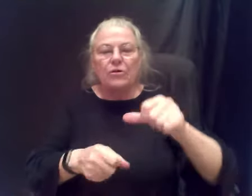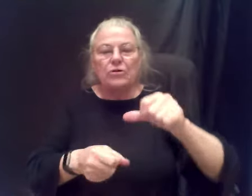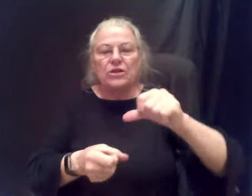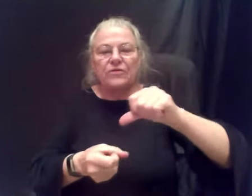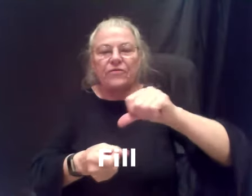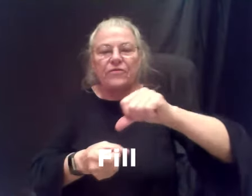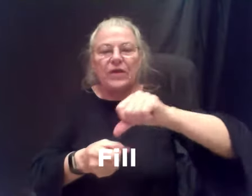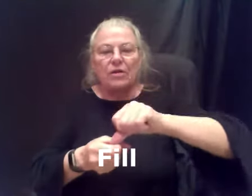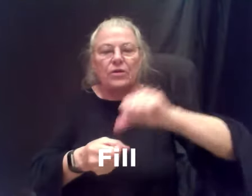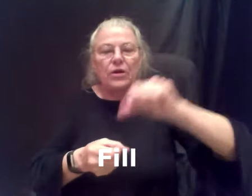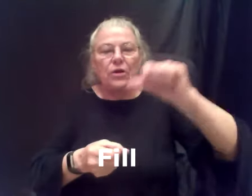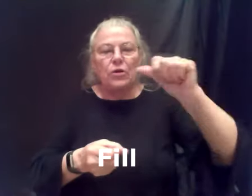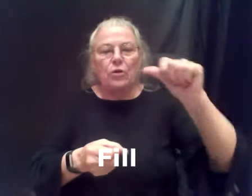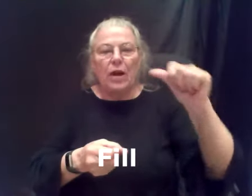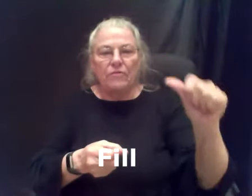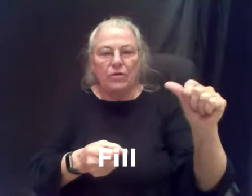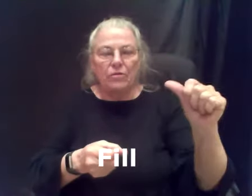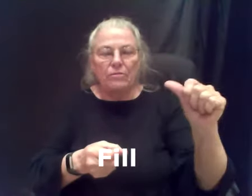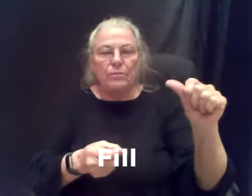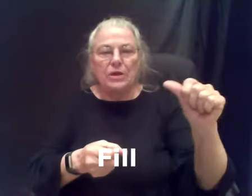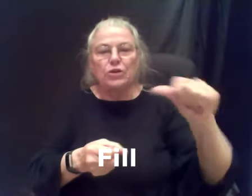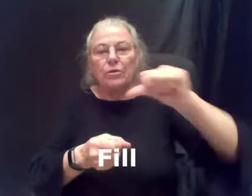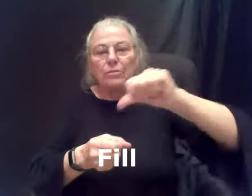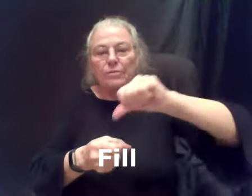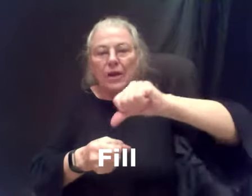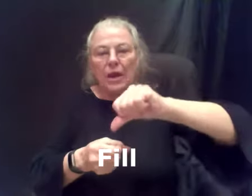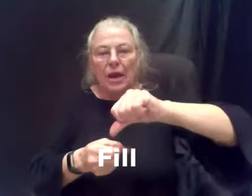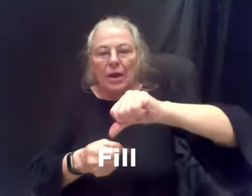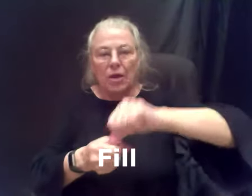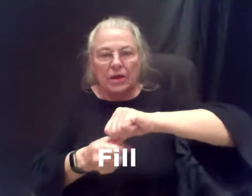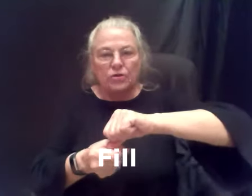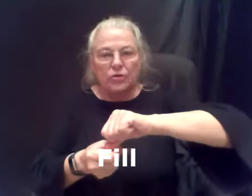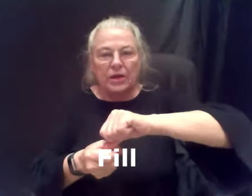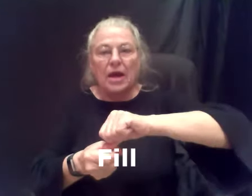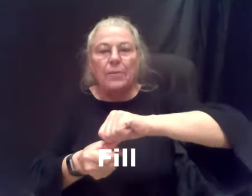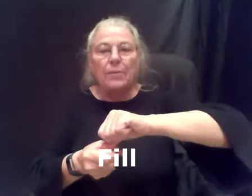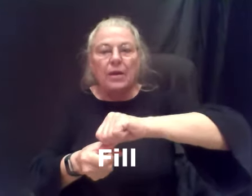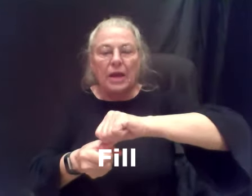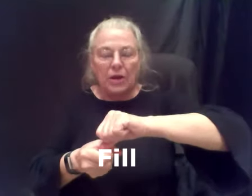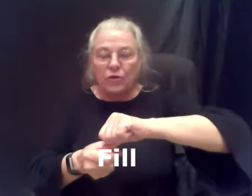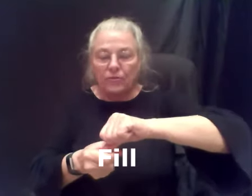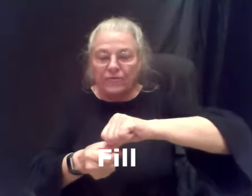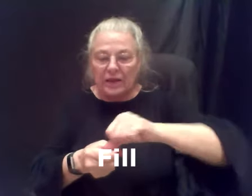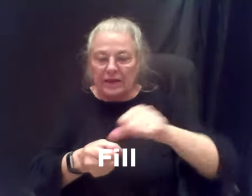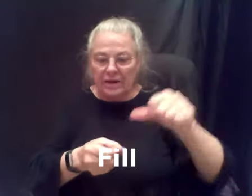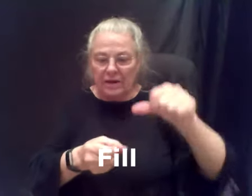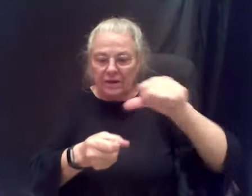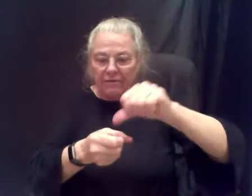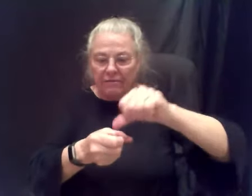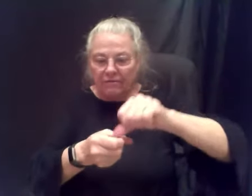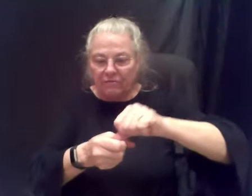Versus filled. You have your pitcher into the cup and you're filling it.